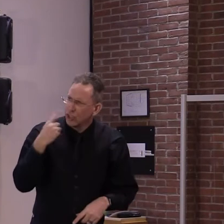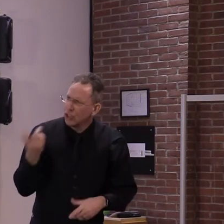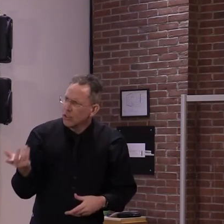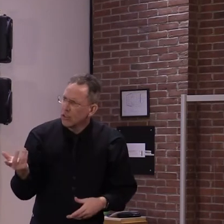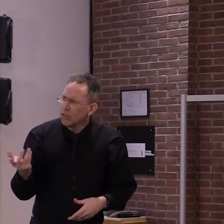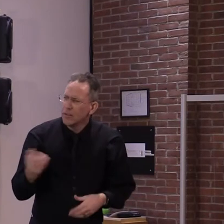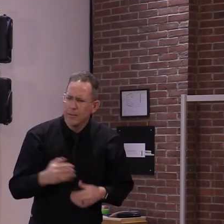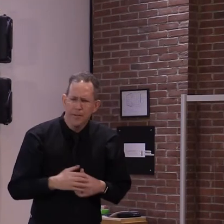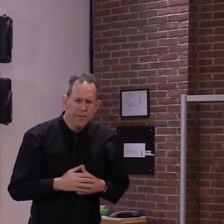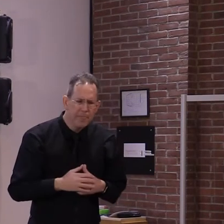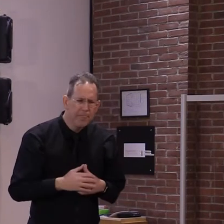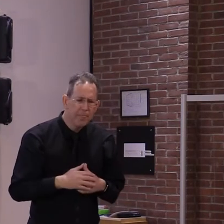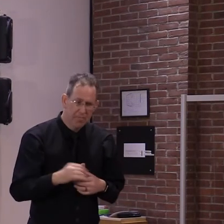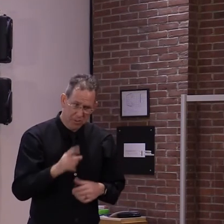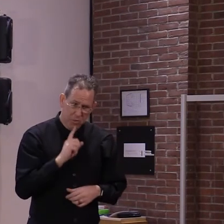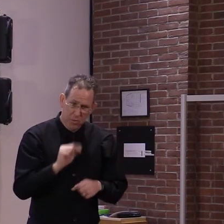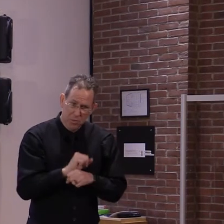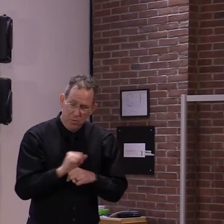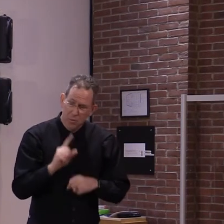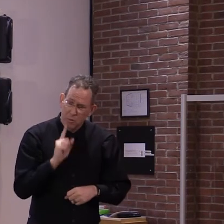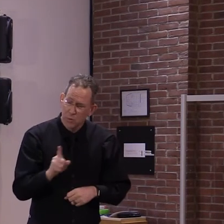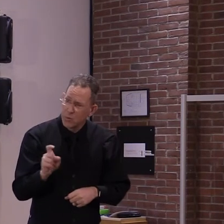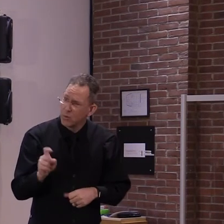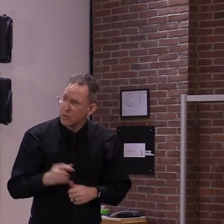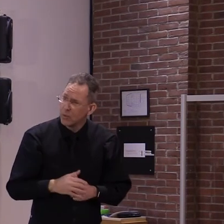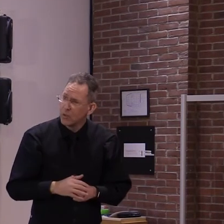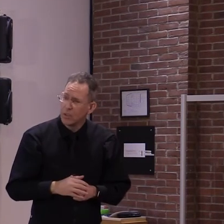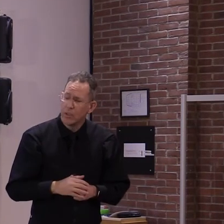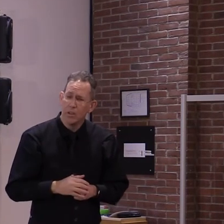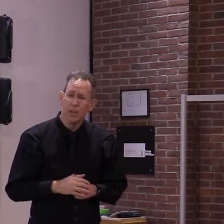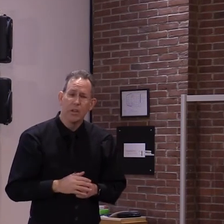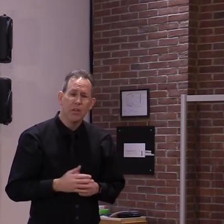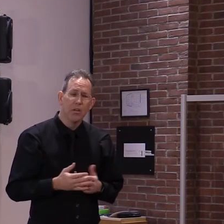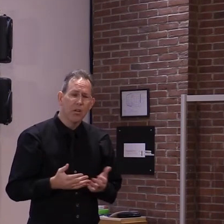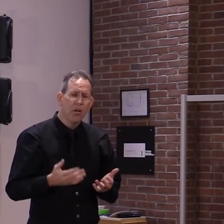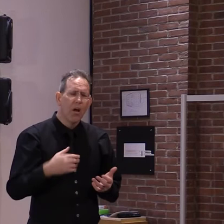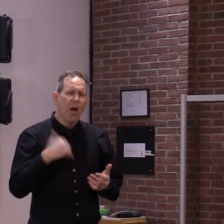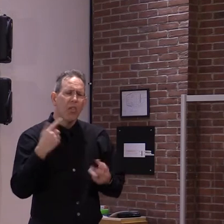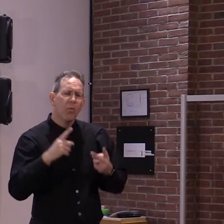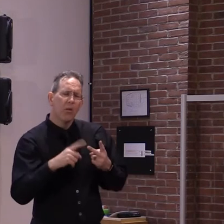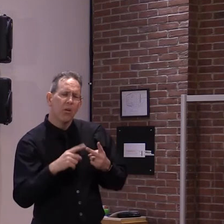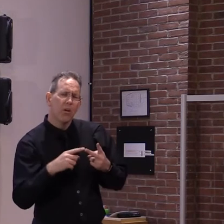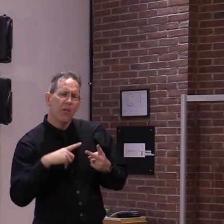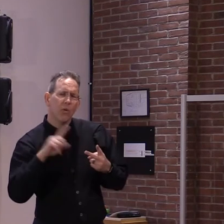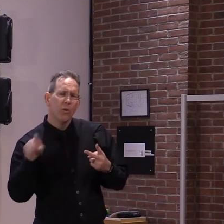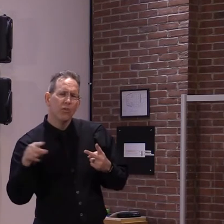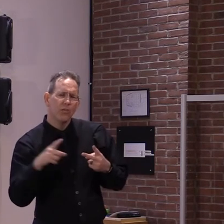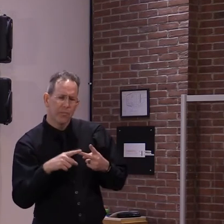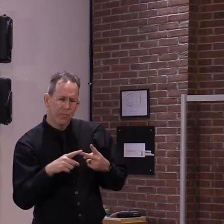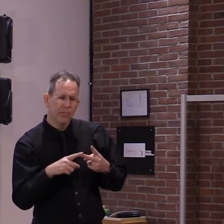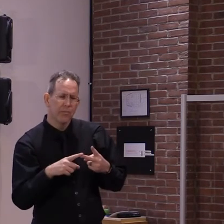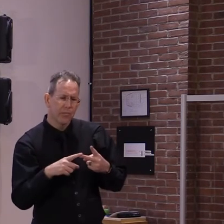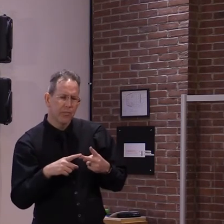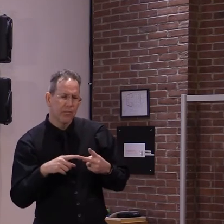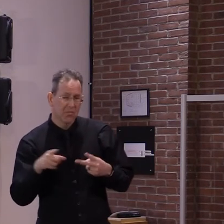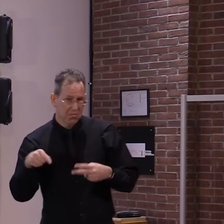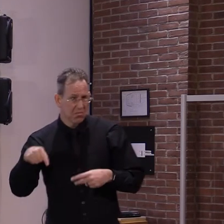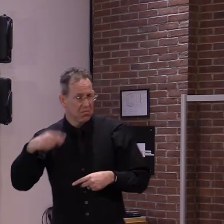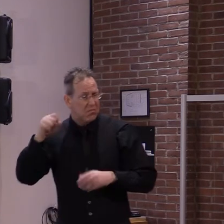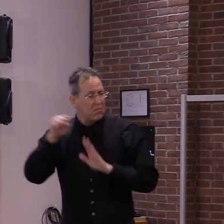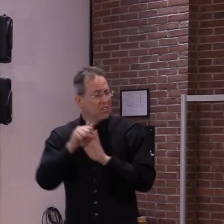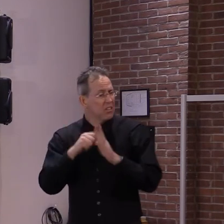any uh guidelines added guidelines to uh protect people that are are trying to